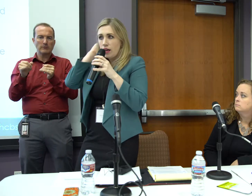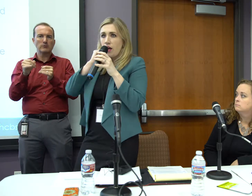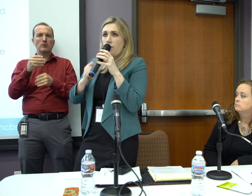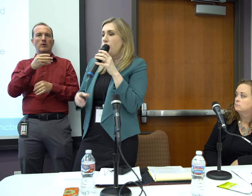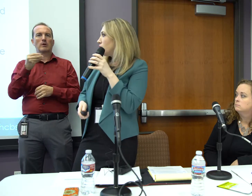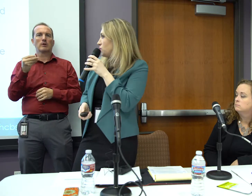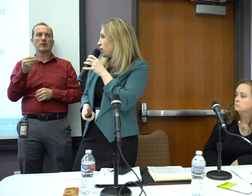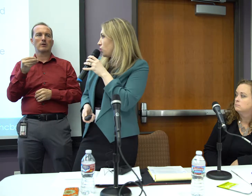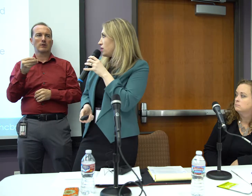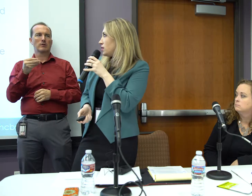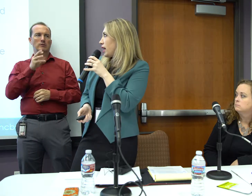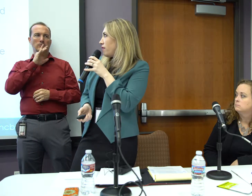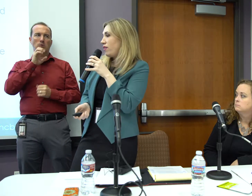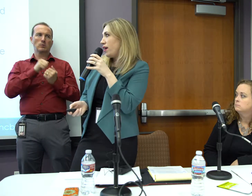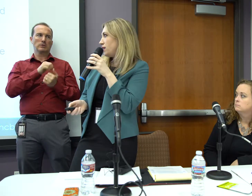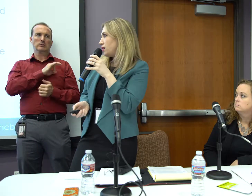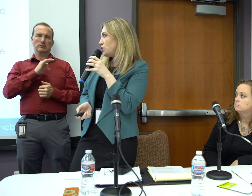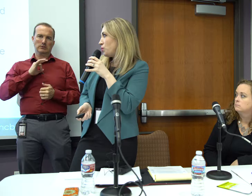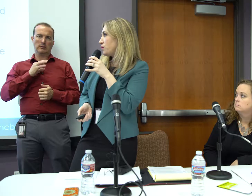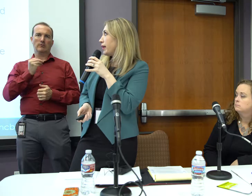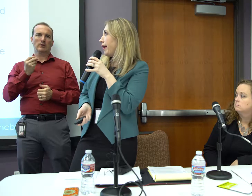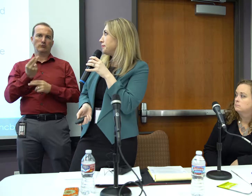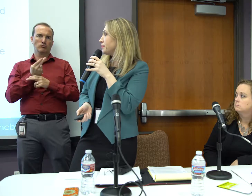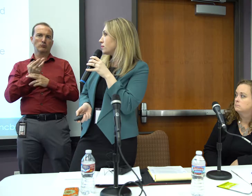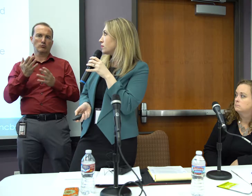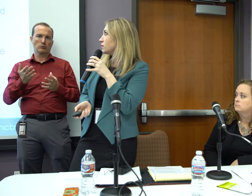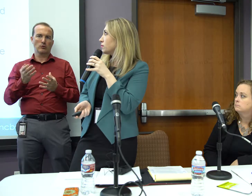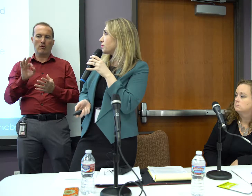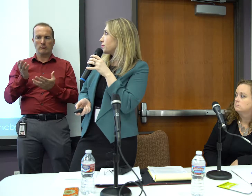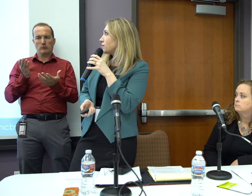and speak with staff and consumers again.